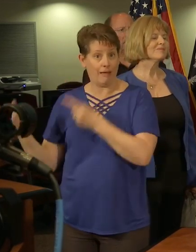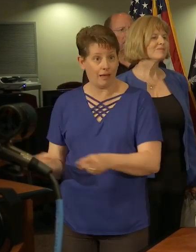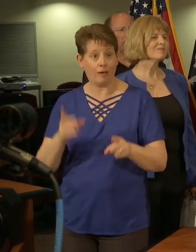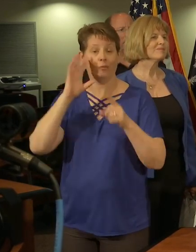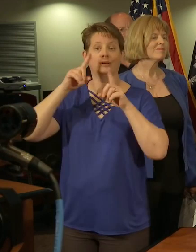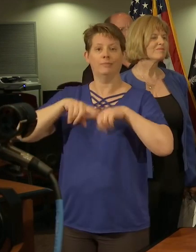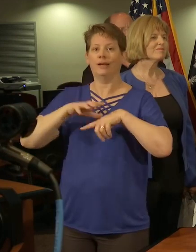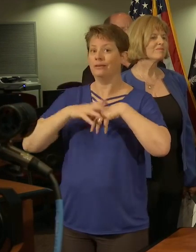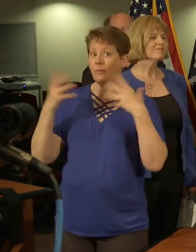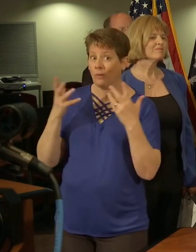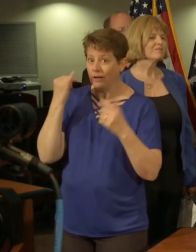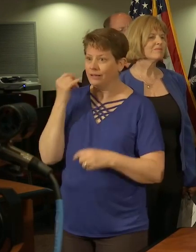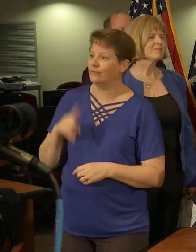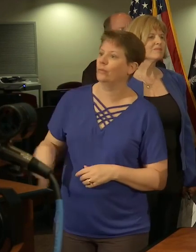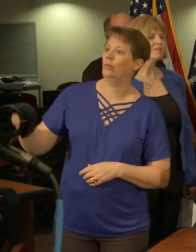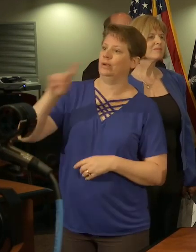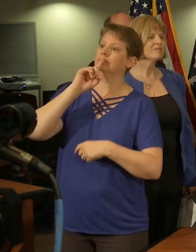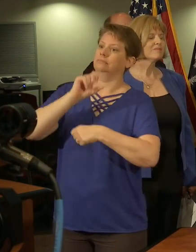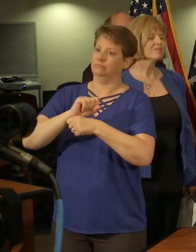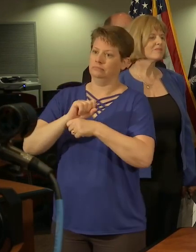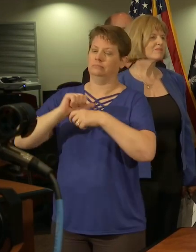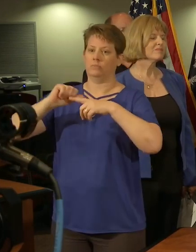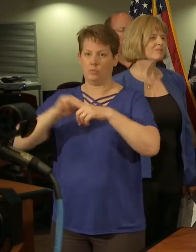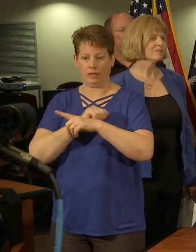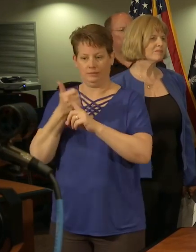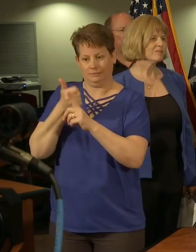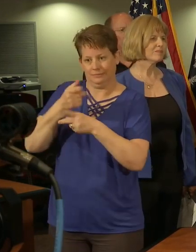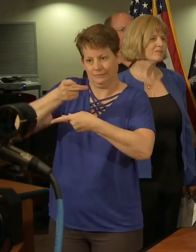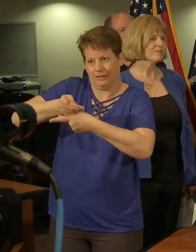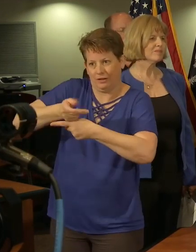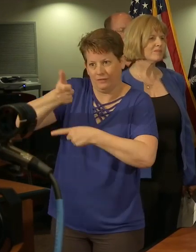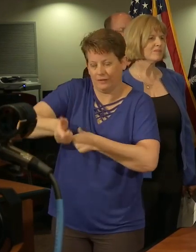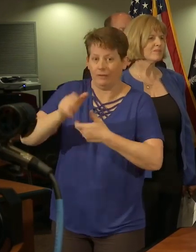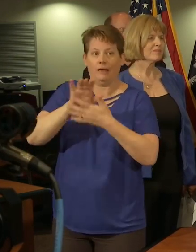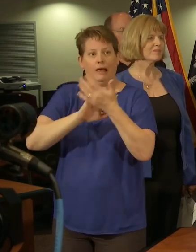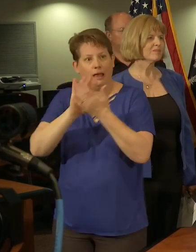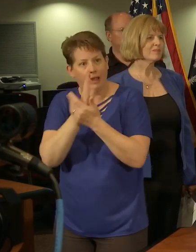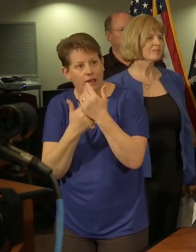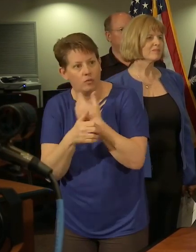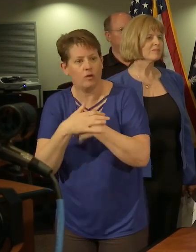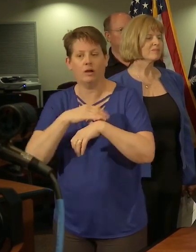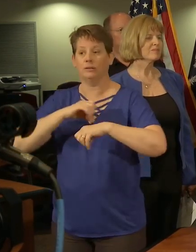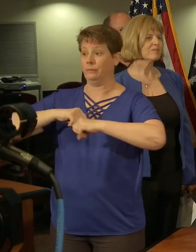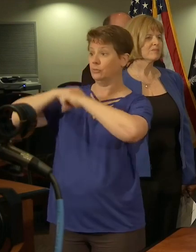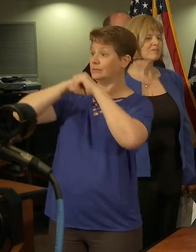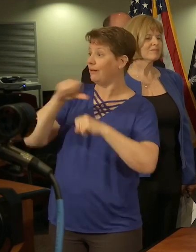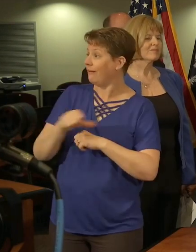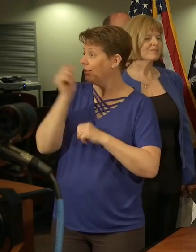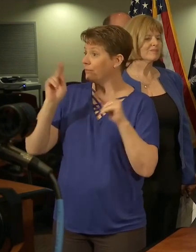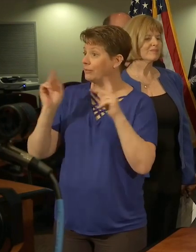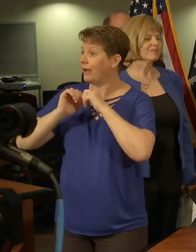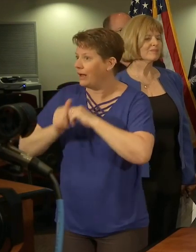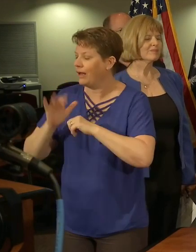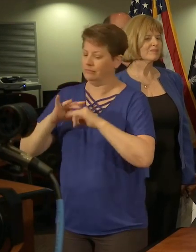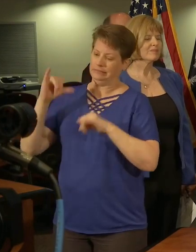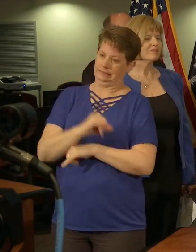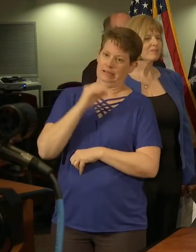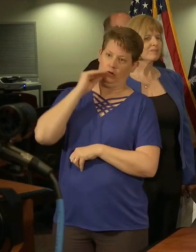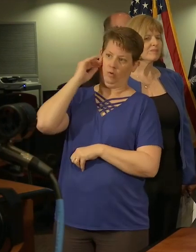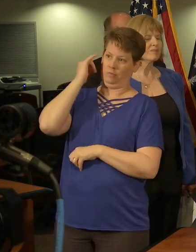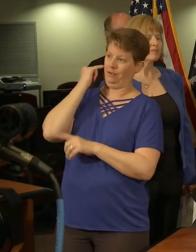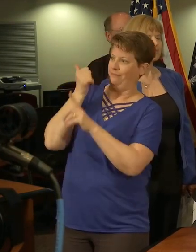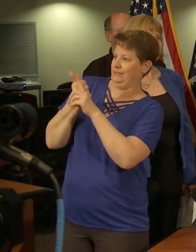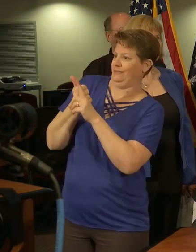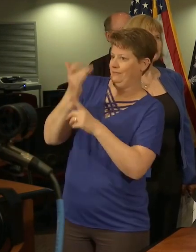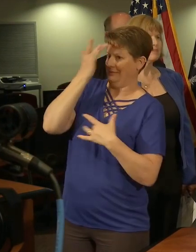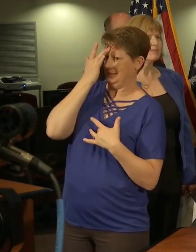our efforts to practice good personal hygiene, like hand washing, and protecting others by staying home when ill. We